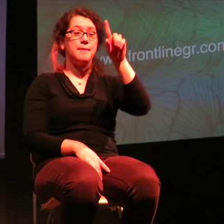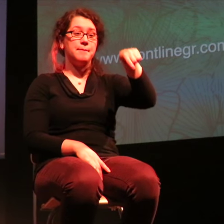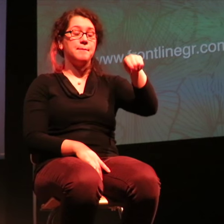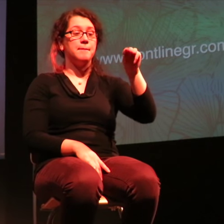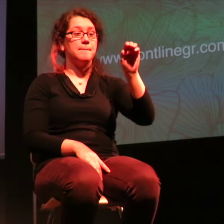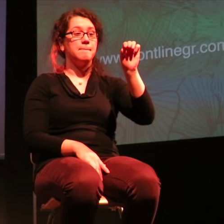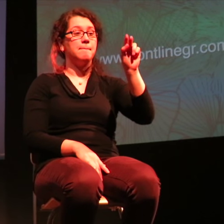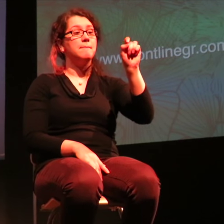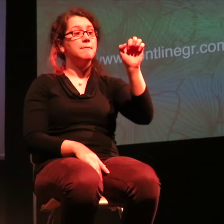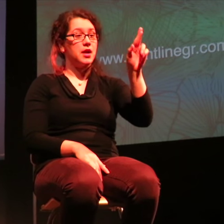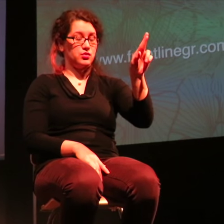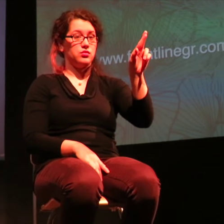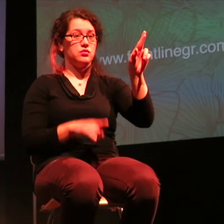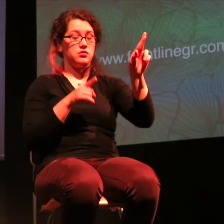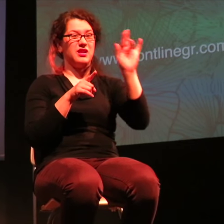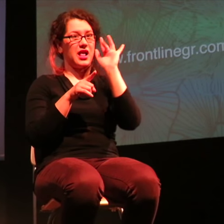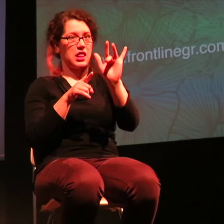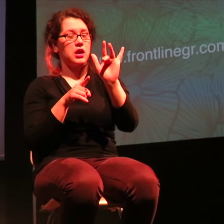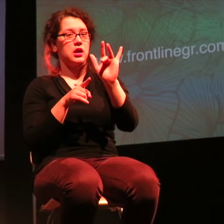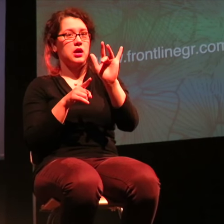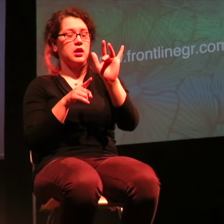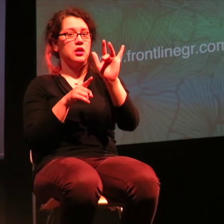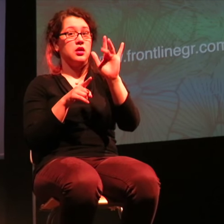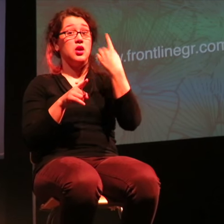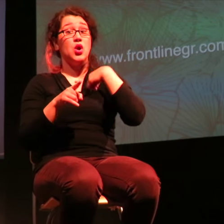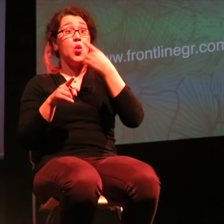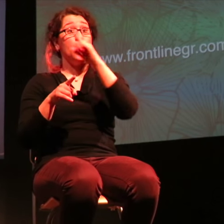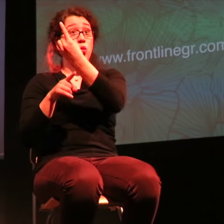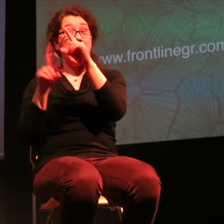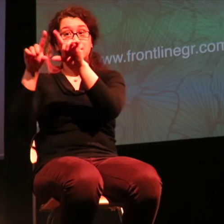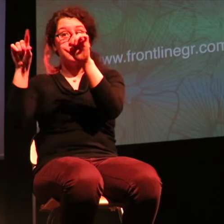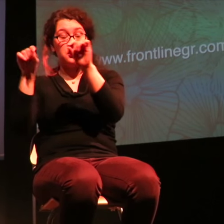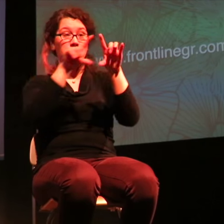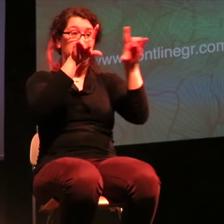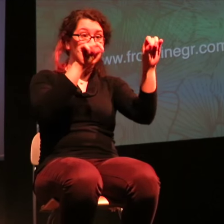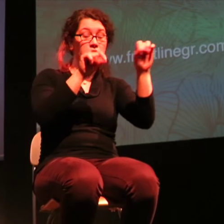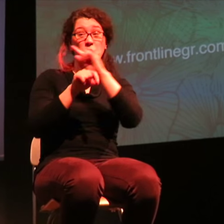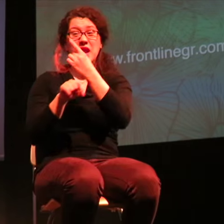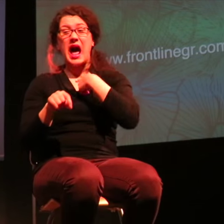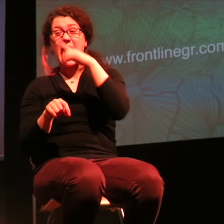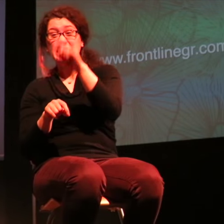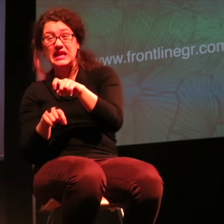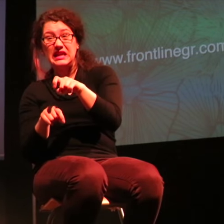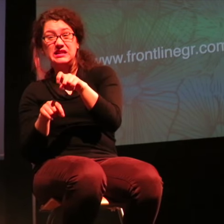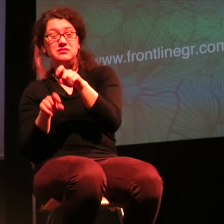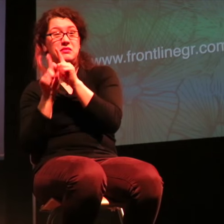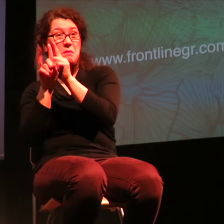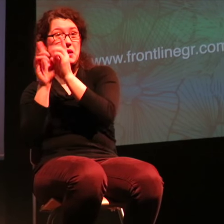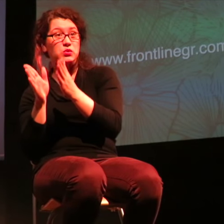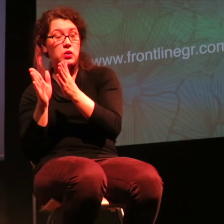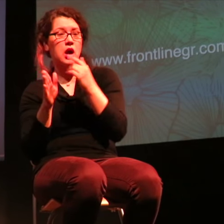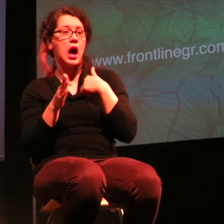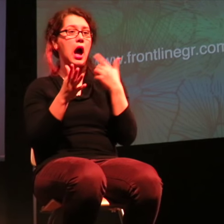want to be a mentor, because we need mentors for this. And the other button says, I would like to have a